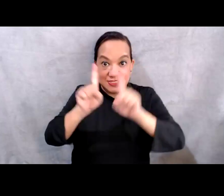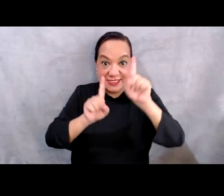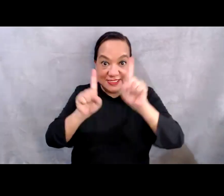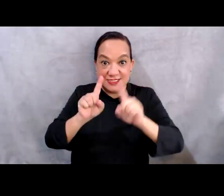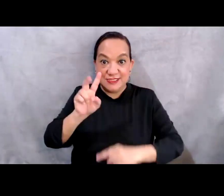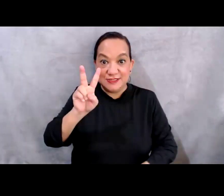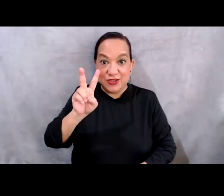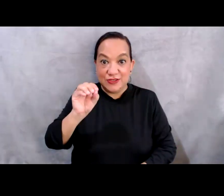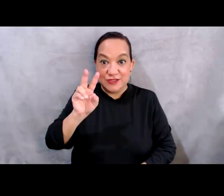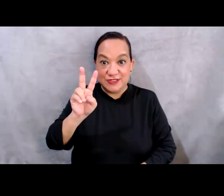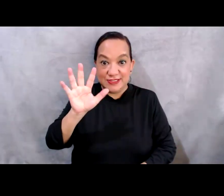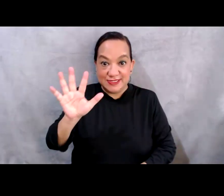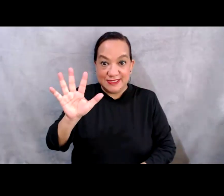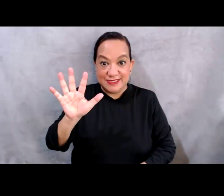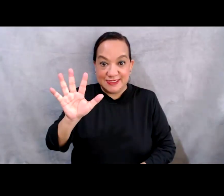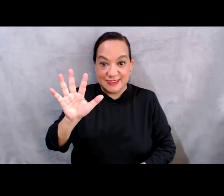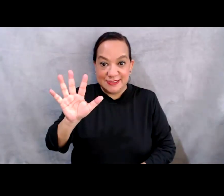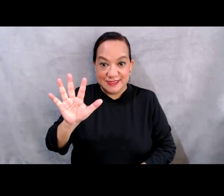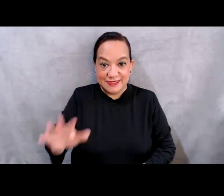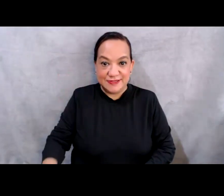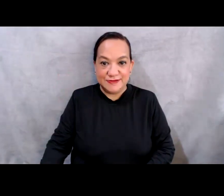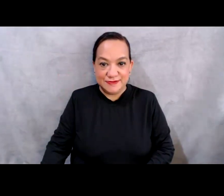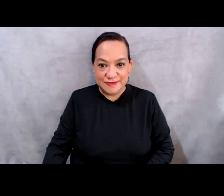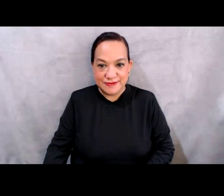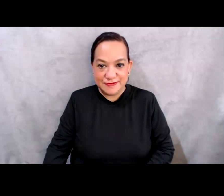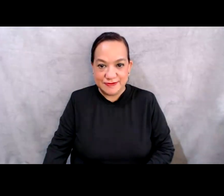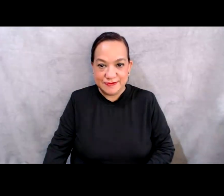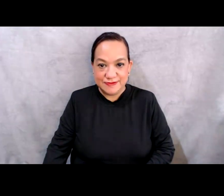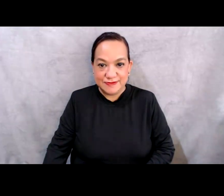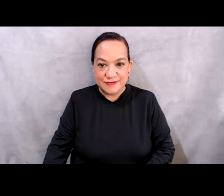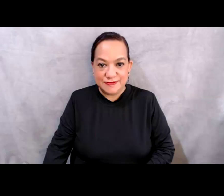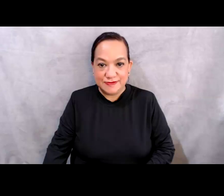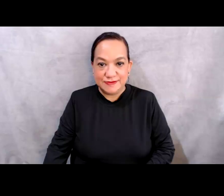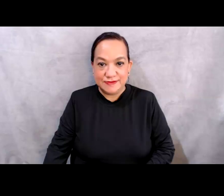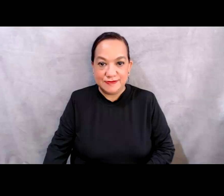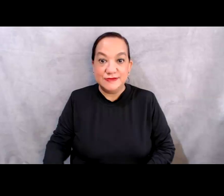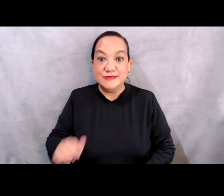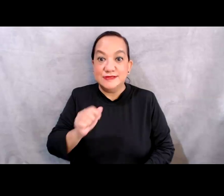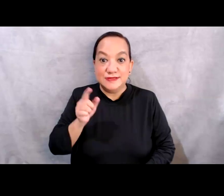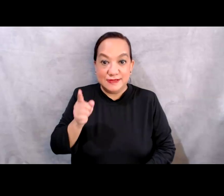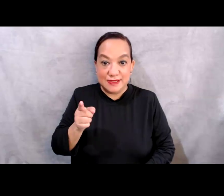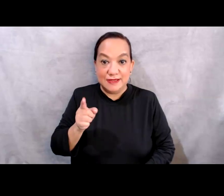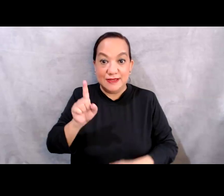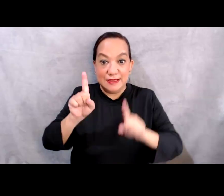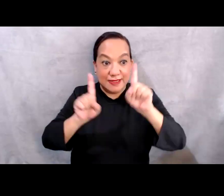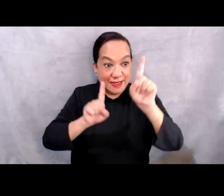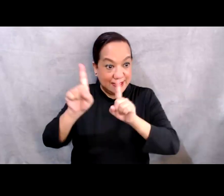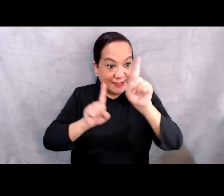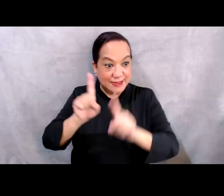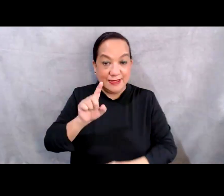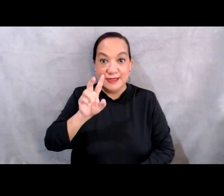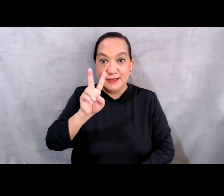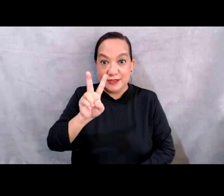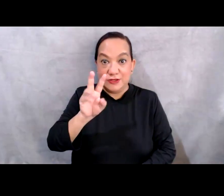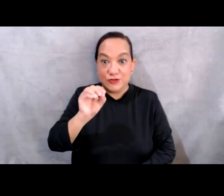2025. So again, to repeat, Milan 2025, and you can also use this QR code from your mobile phones if you